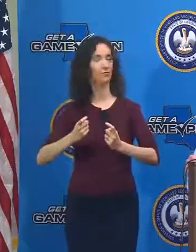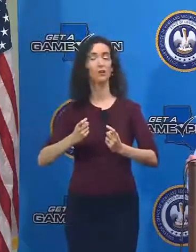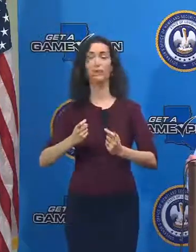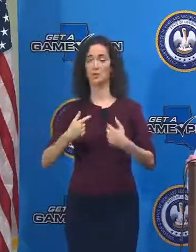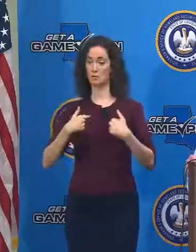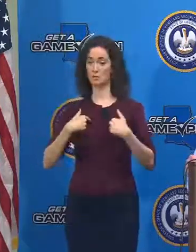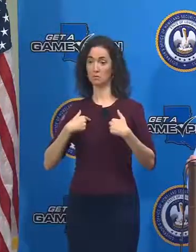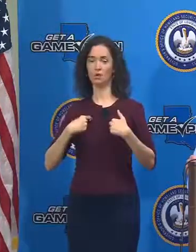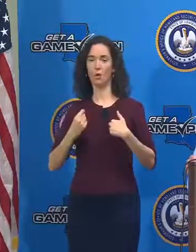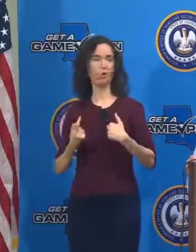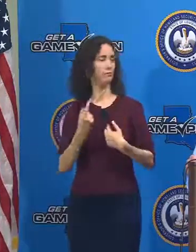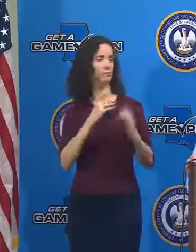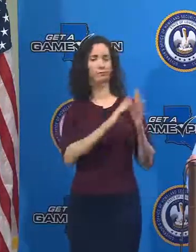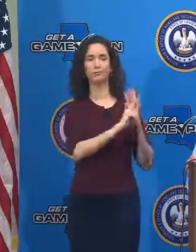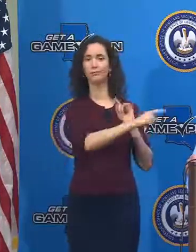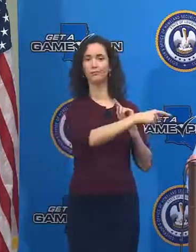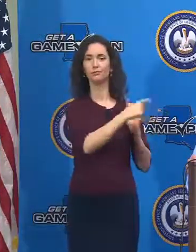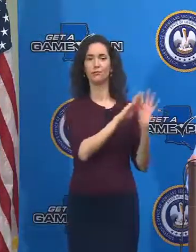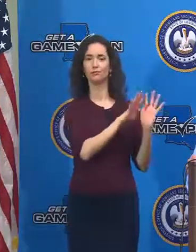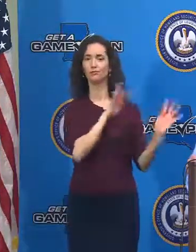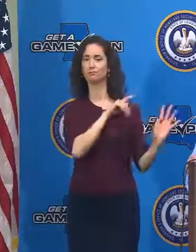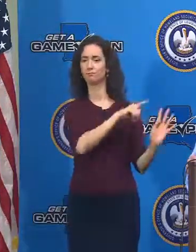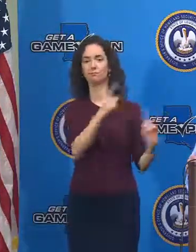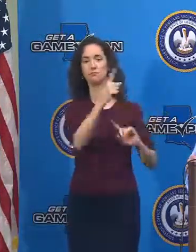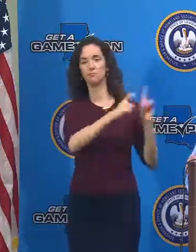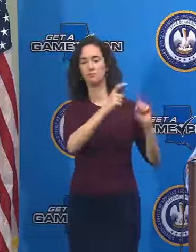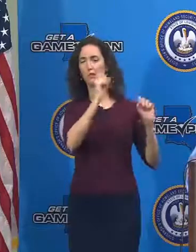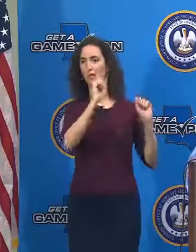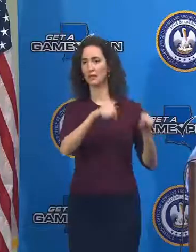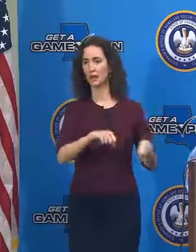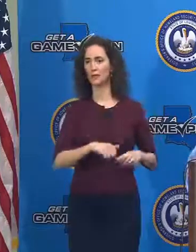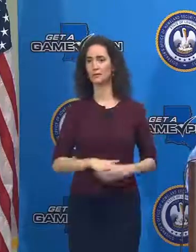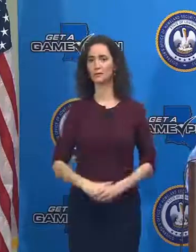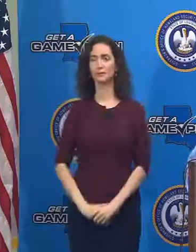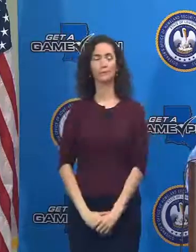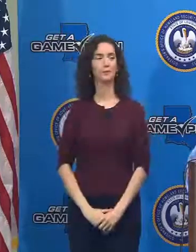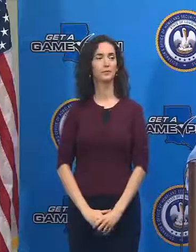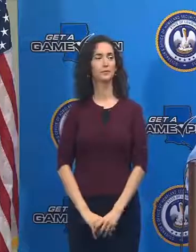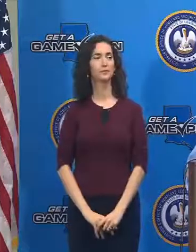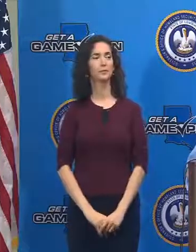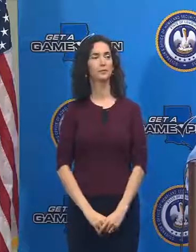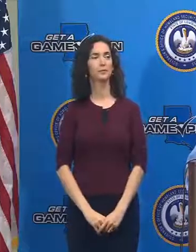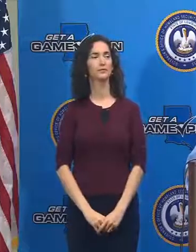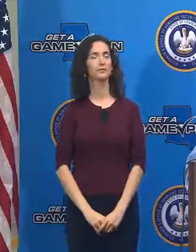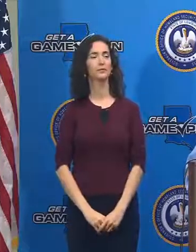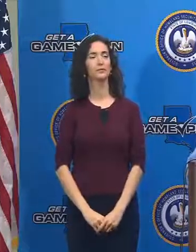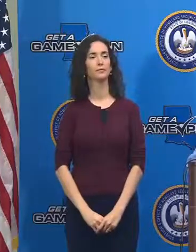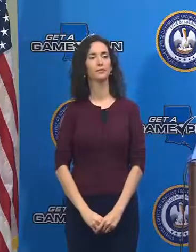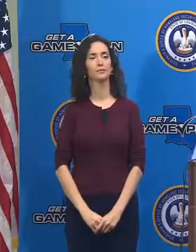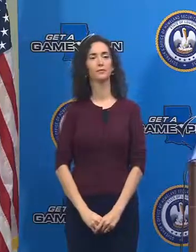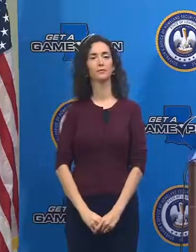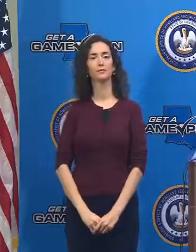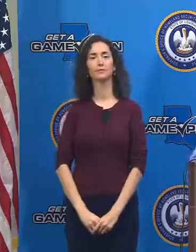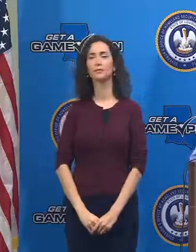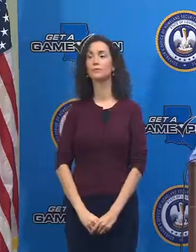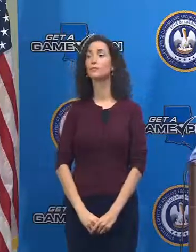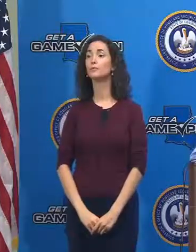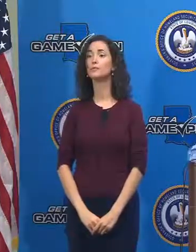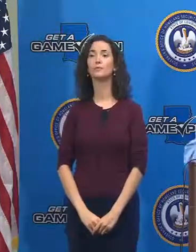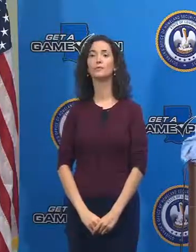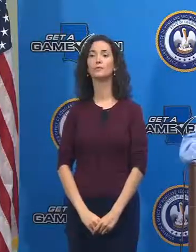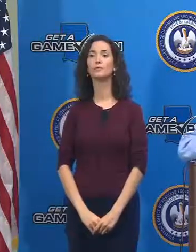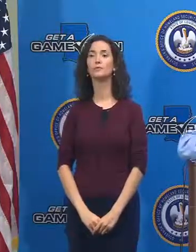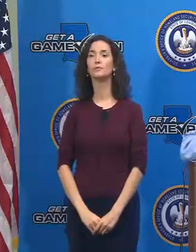your questions either to me or to any of the individuals who have briefed you this afternoon. Yes, sir.